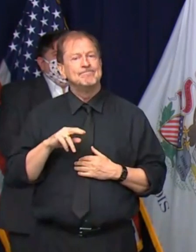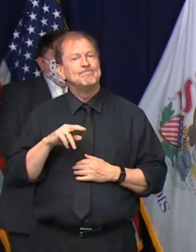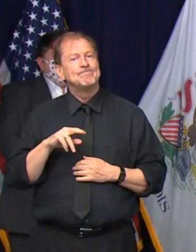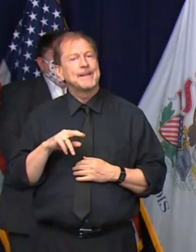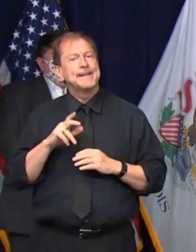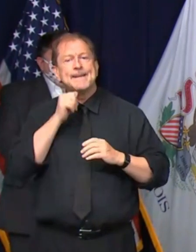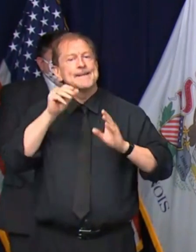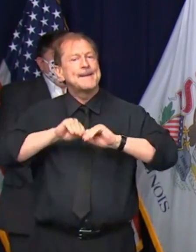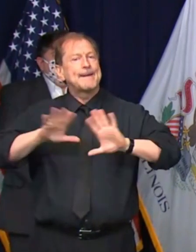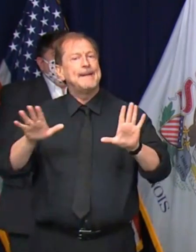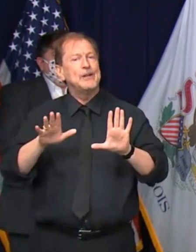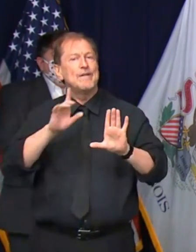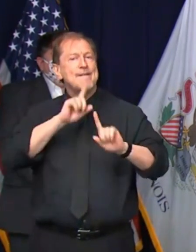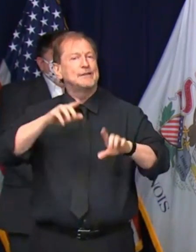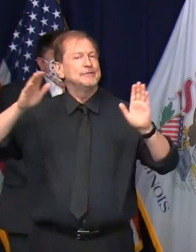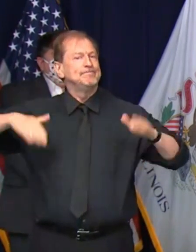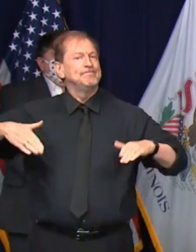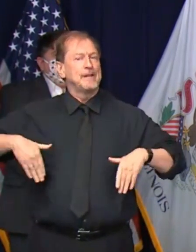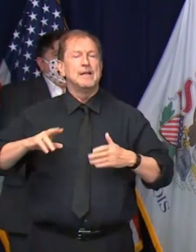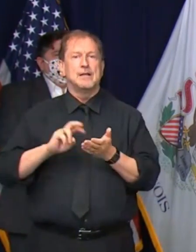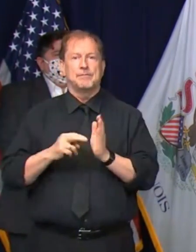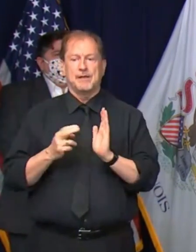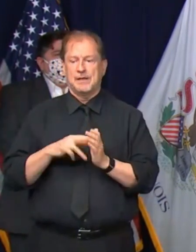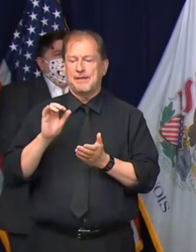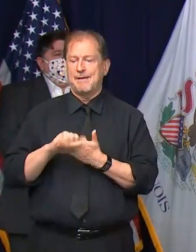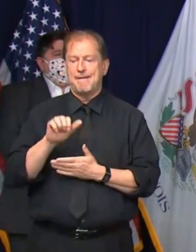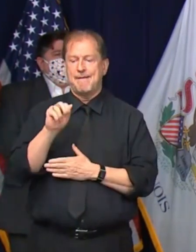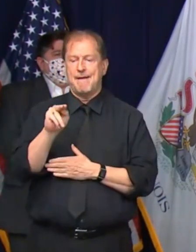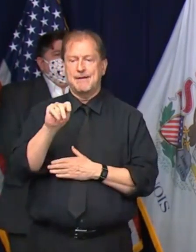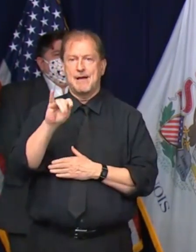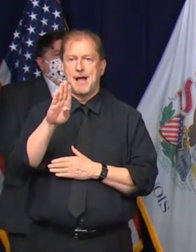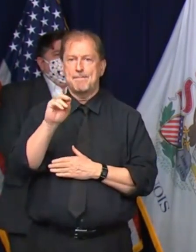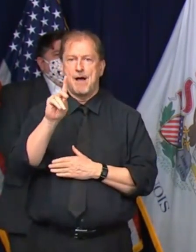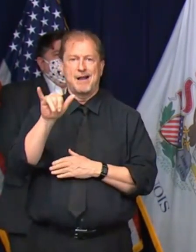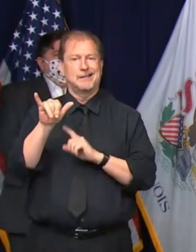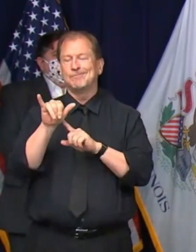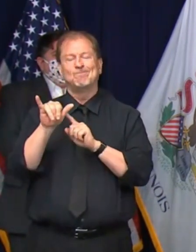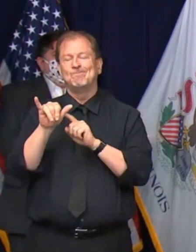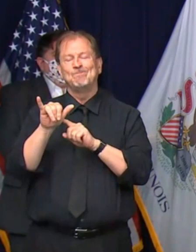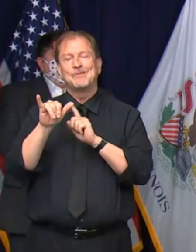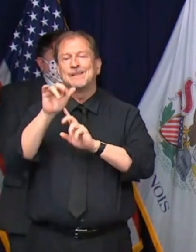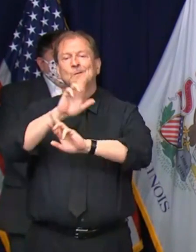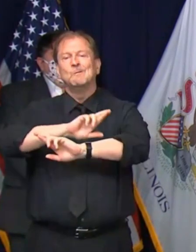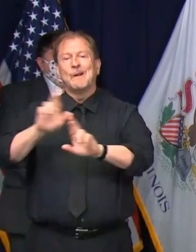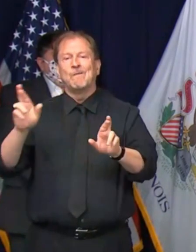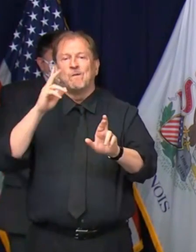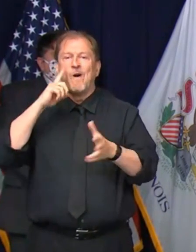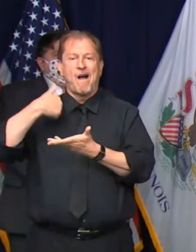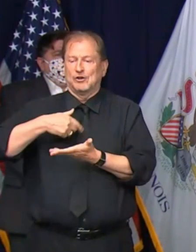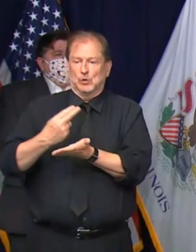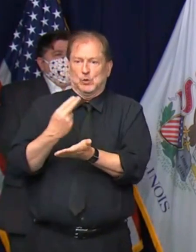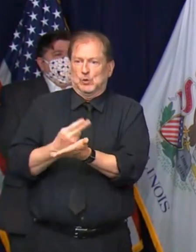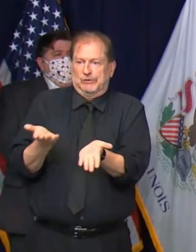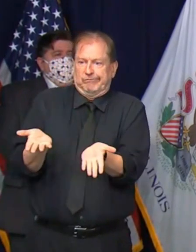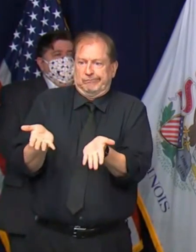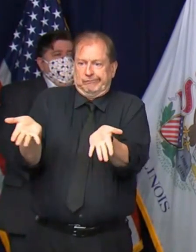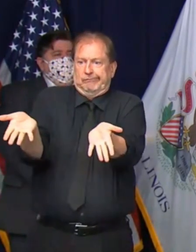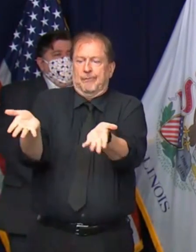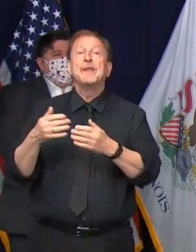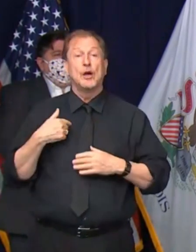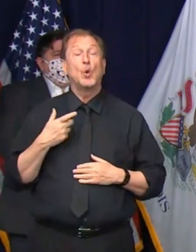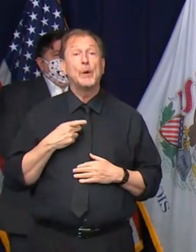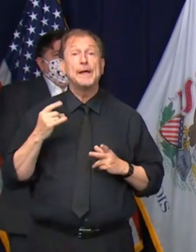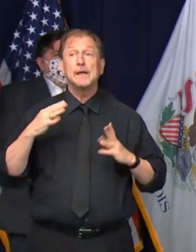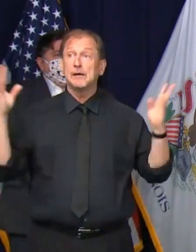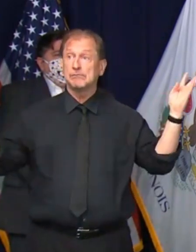use. We can't do much with it now. We did convene a group of infectious